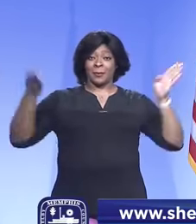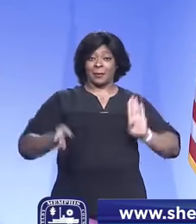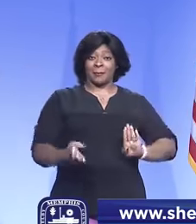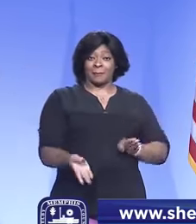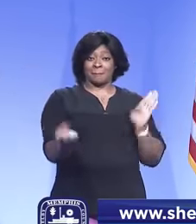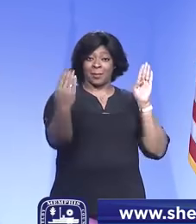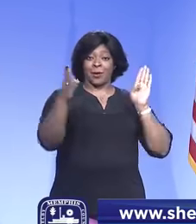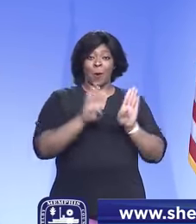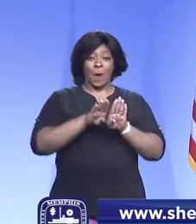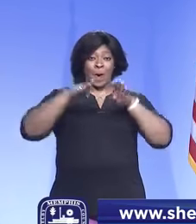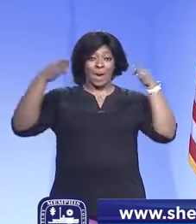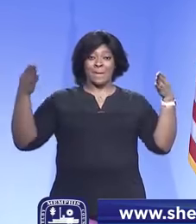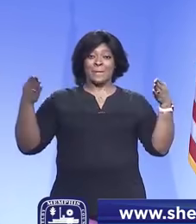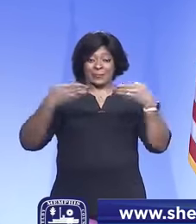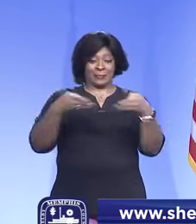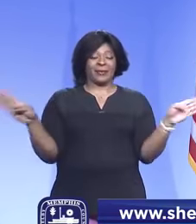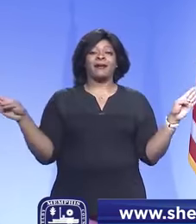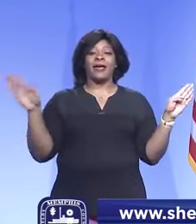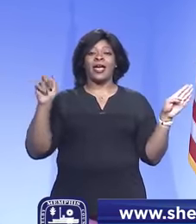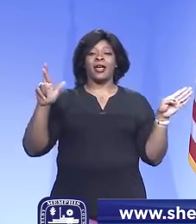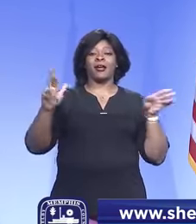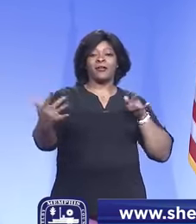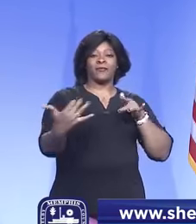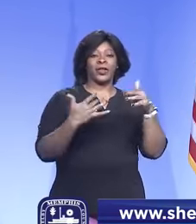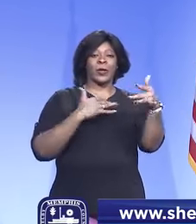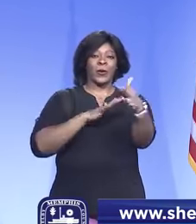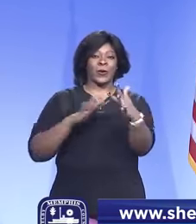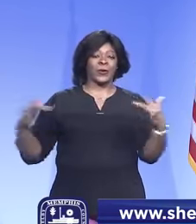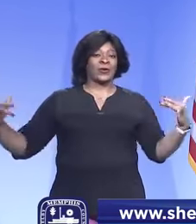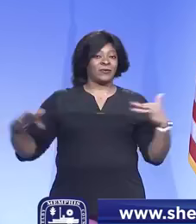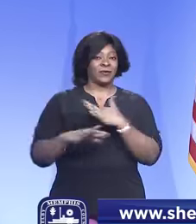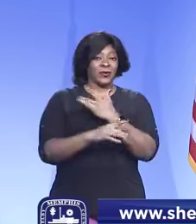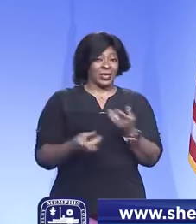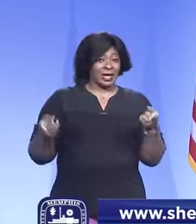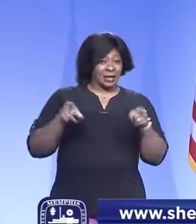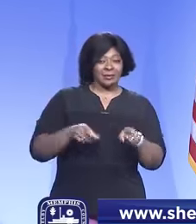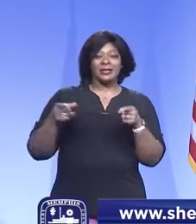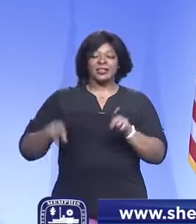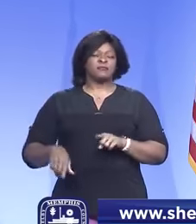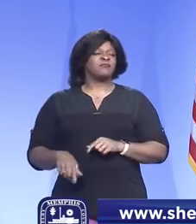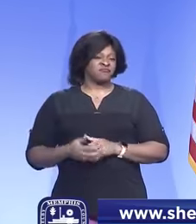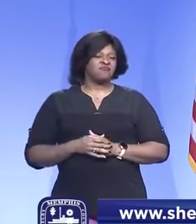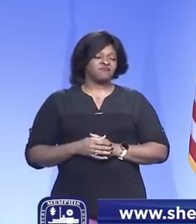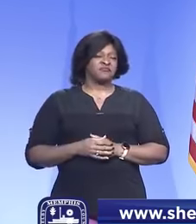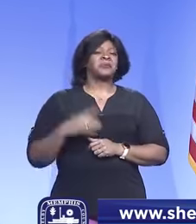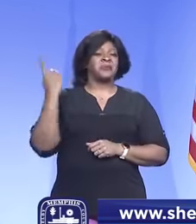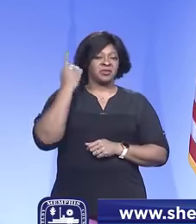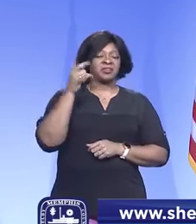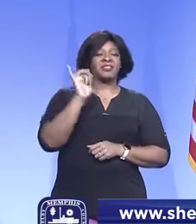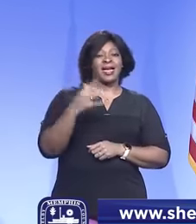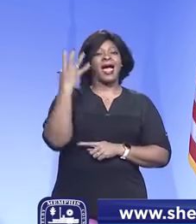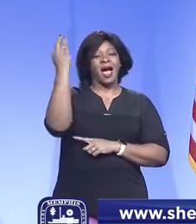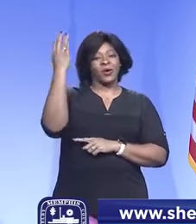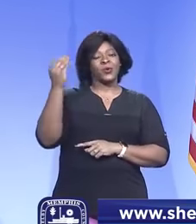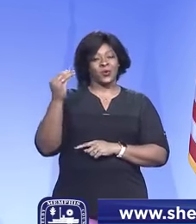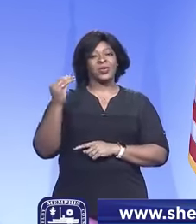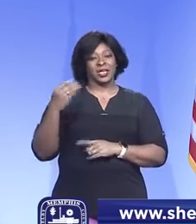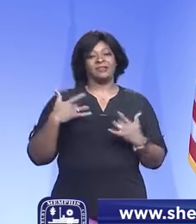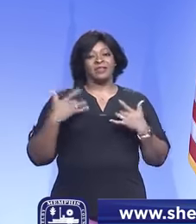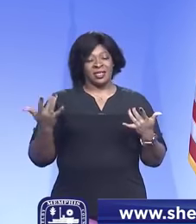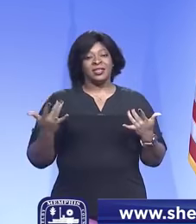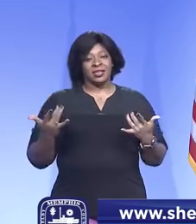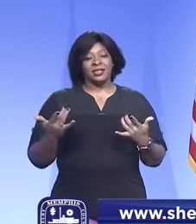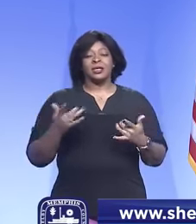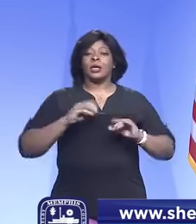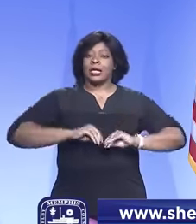where normal flow of air occurs, then we consider that outdoors. So